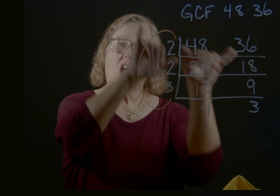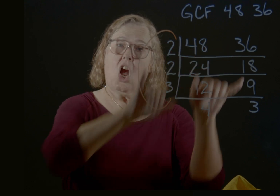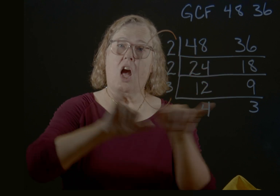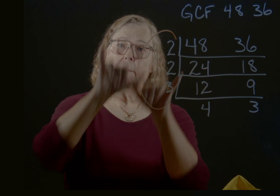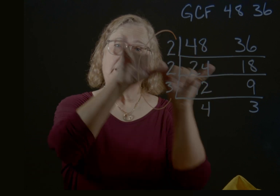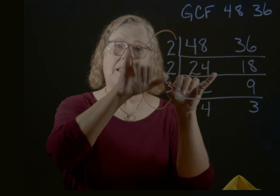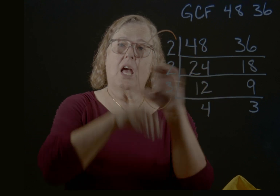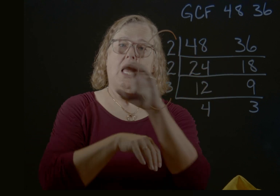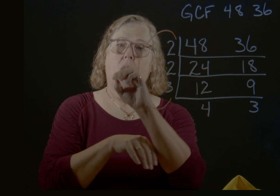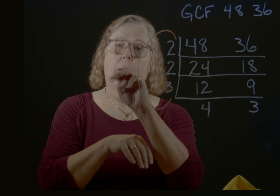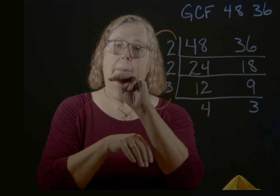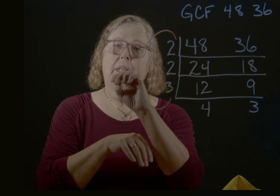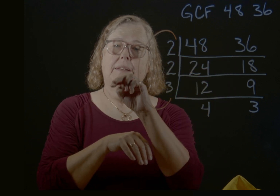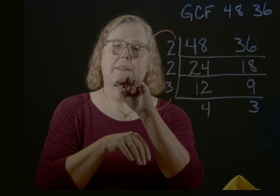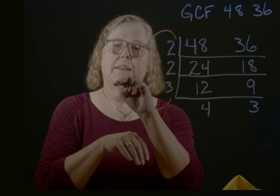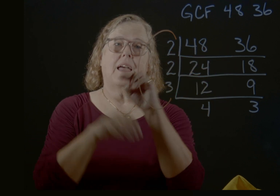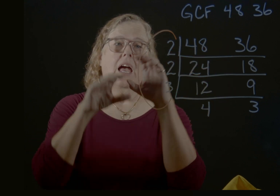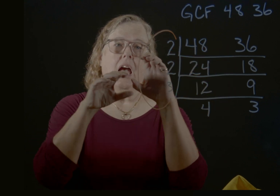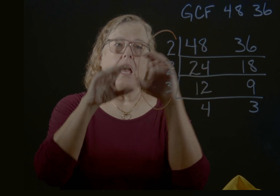These are the common factors.